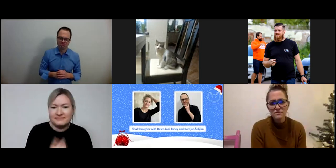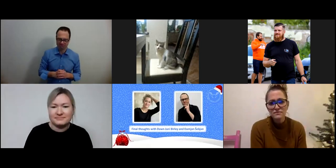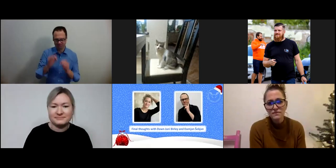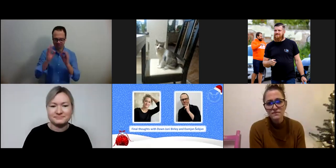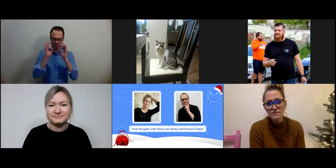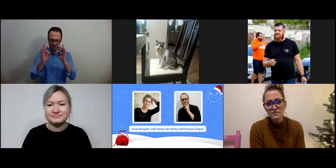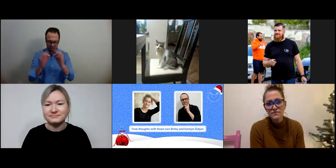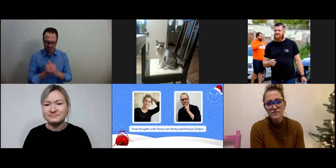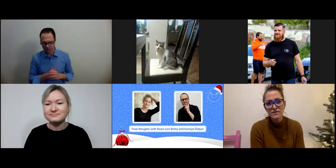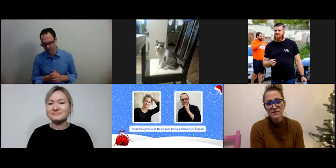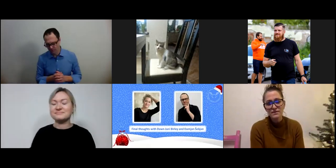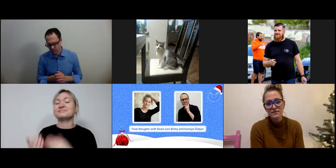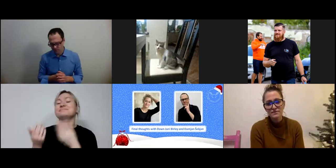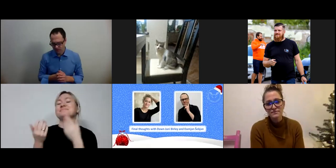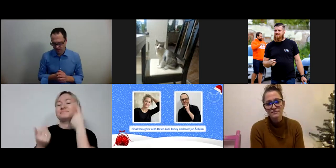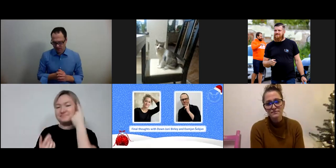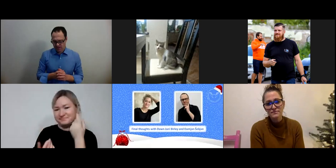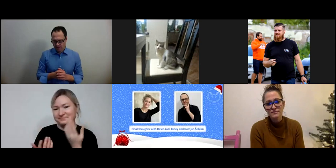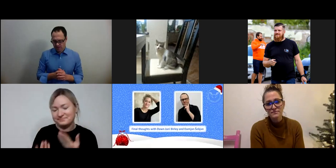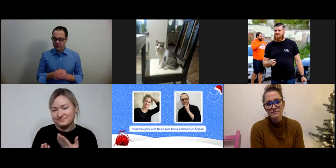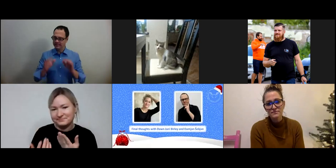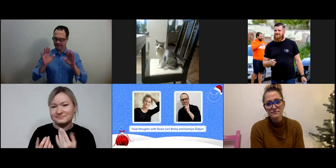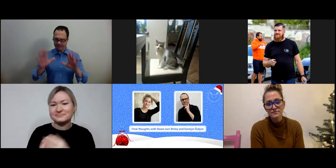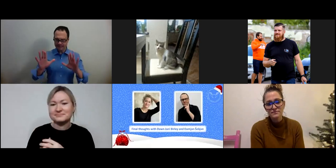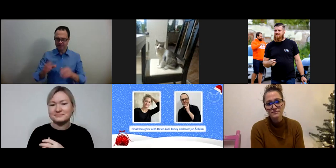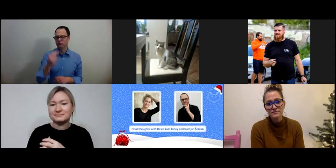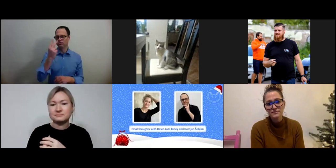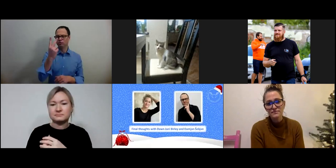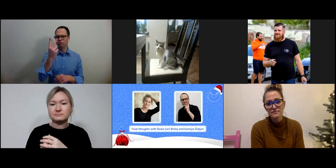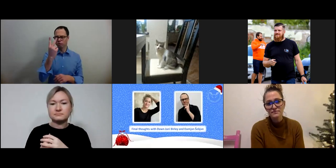did it even start? Mm-hmm.